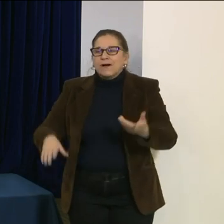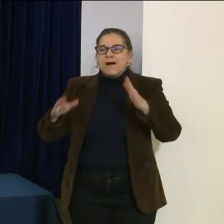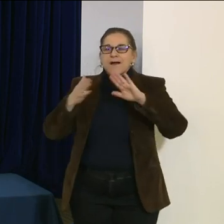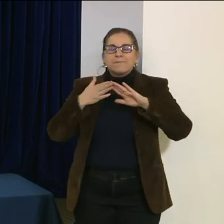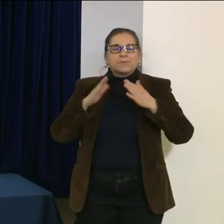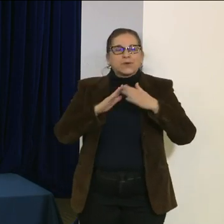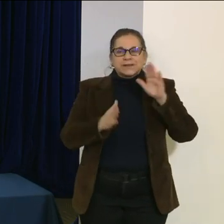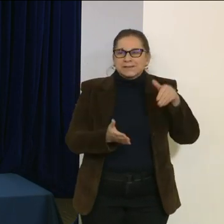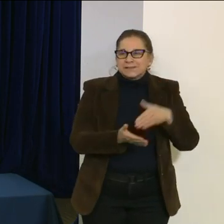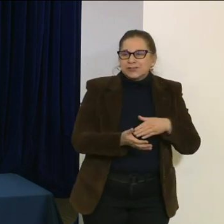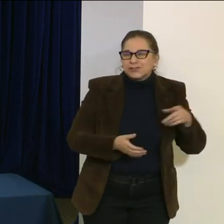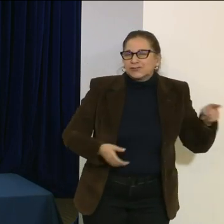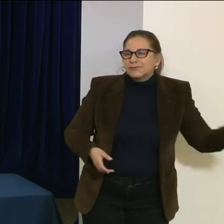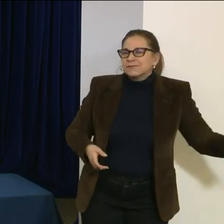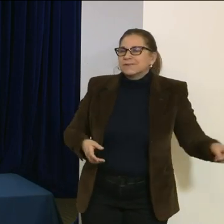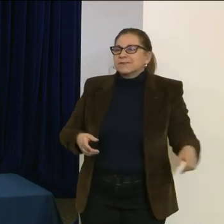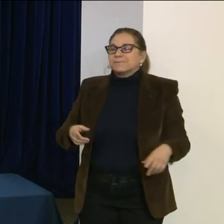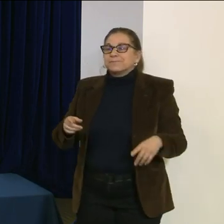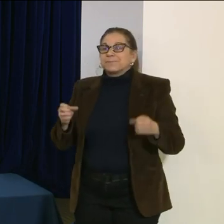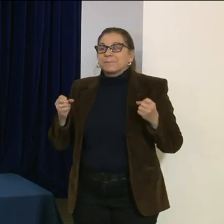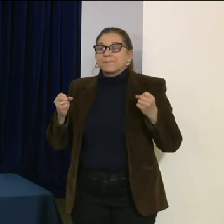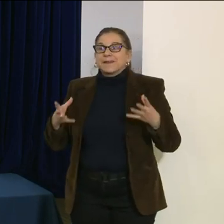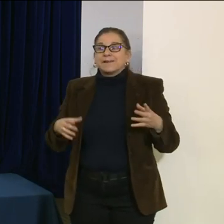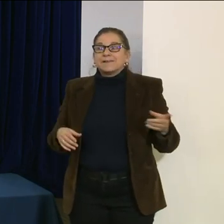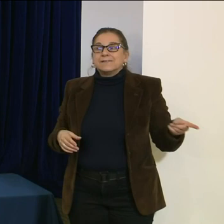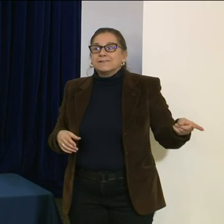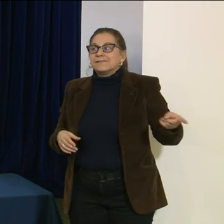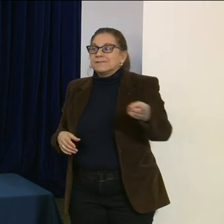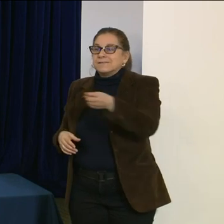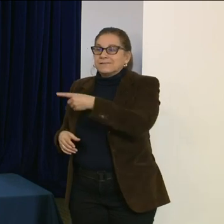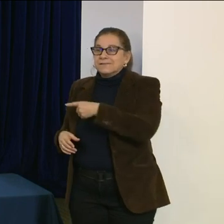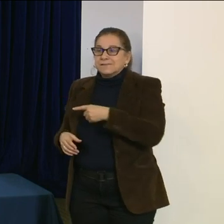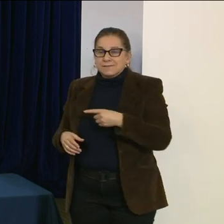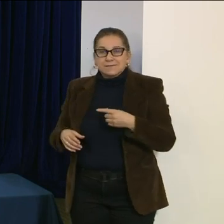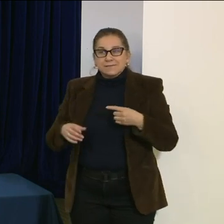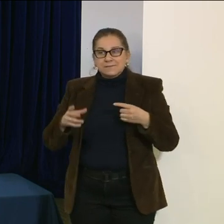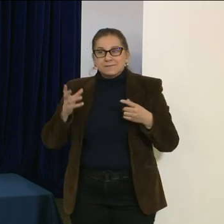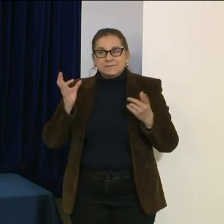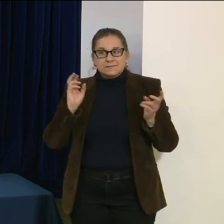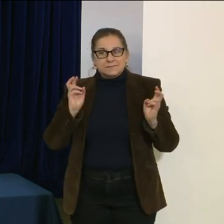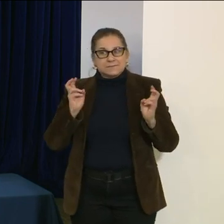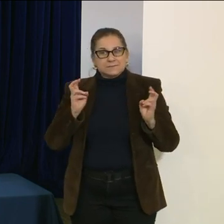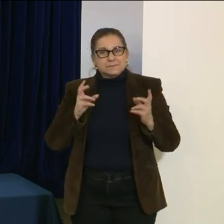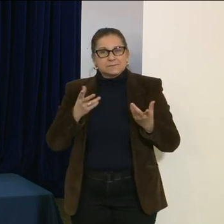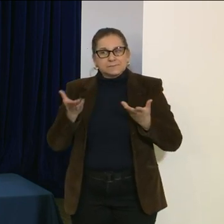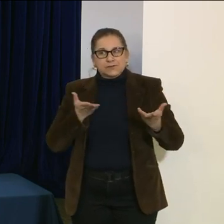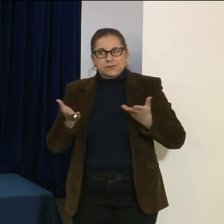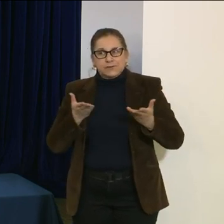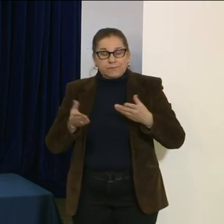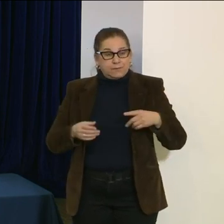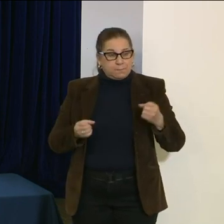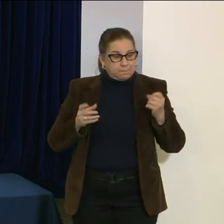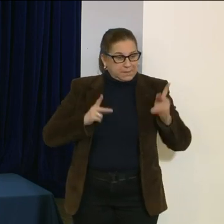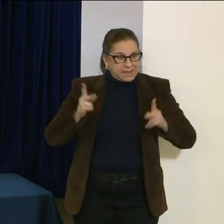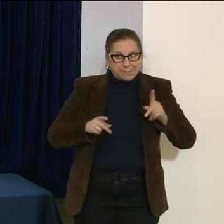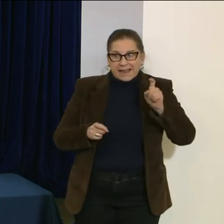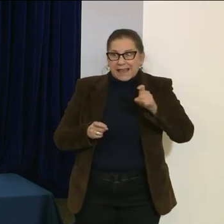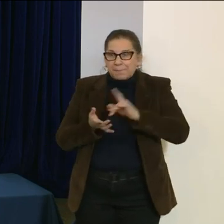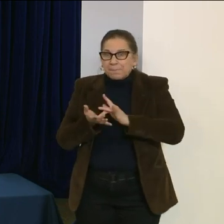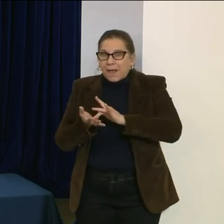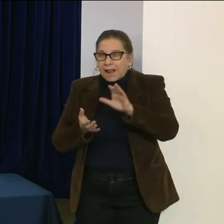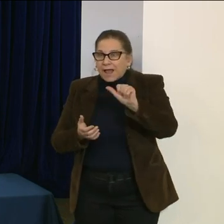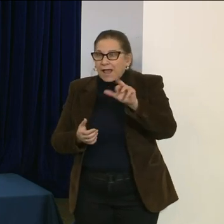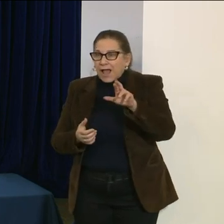to seek healthcare very differently than you maybe have in the past, but we are very grateful to you for the adjustments that you've made